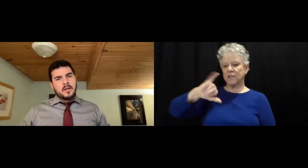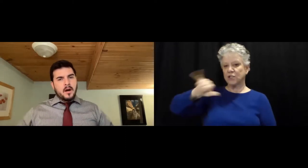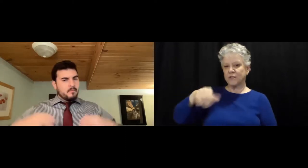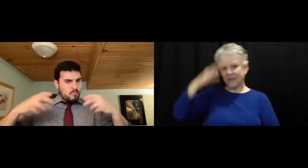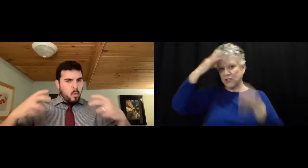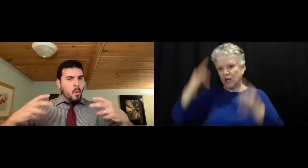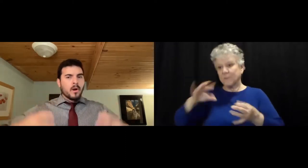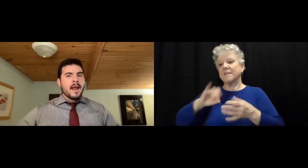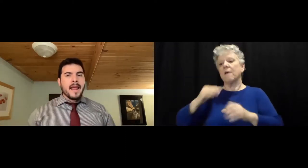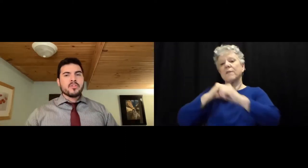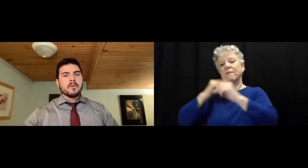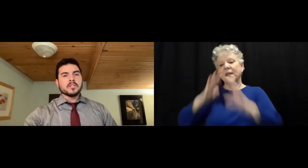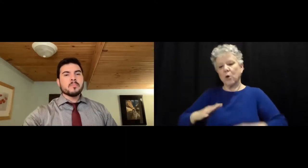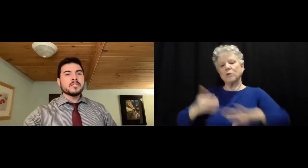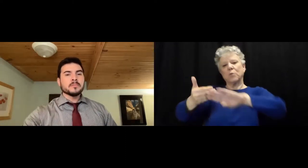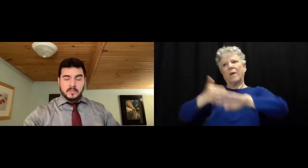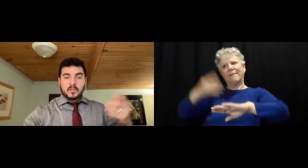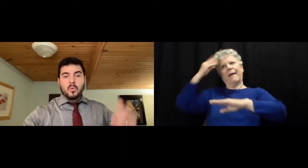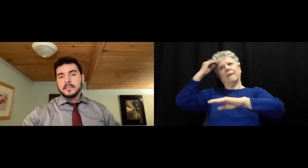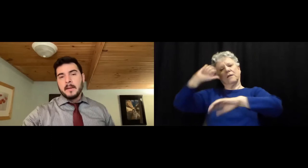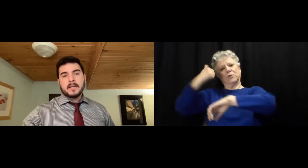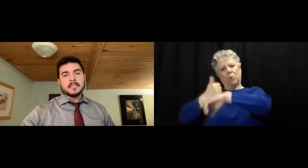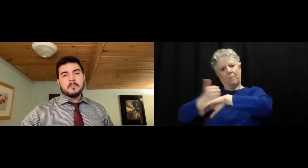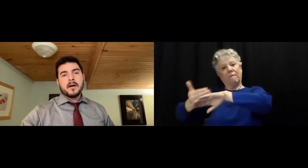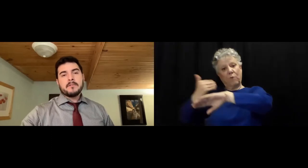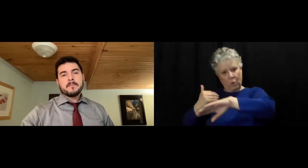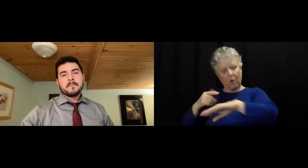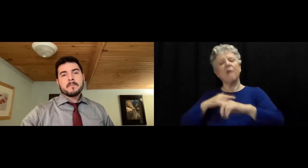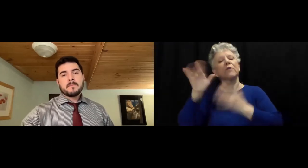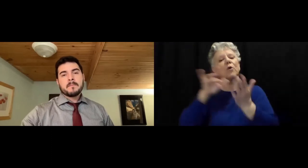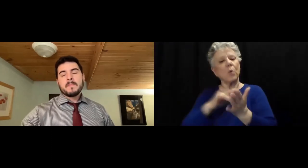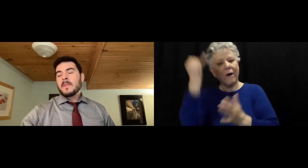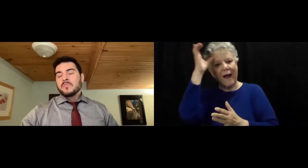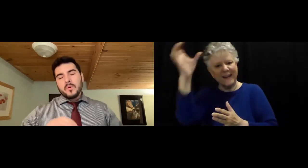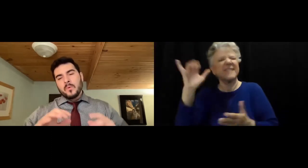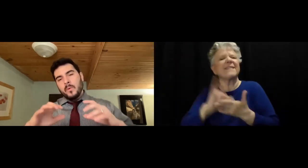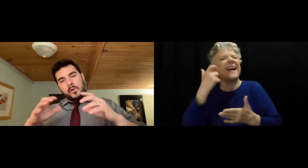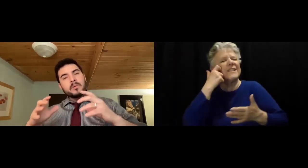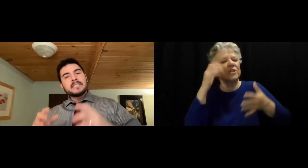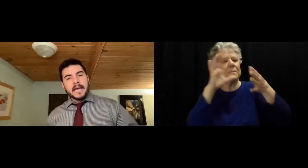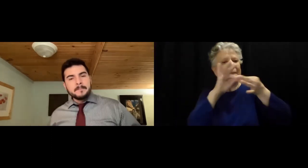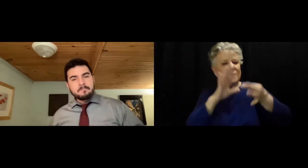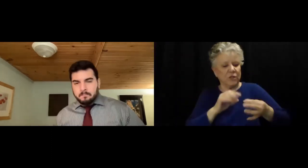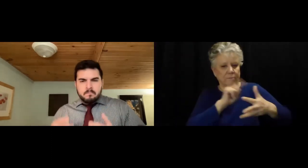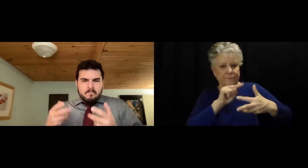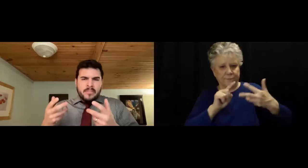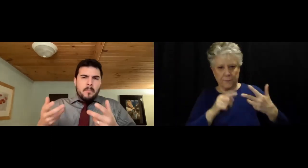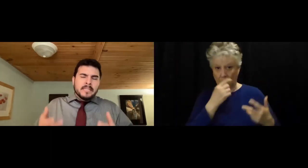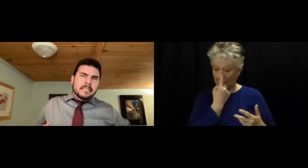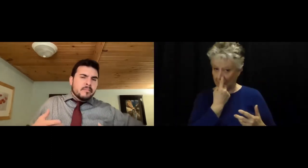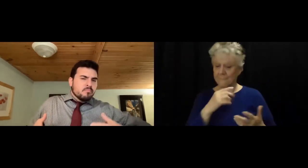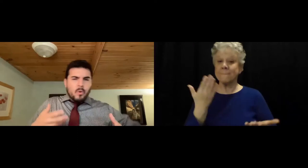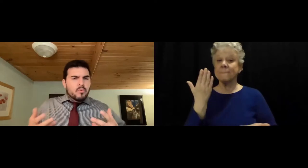theologian on core anthropological principles, like the ones I mentioned above. So it could be said that